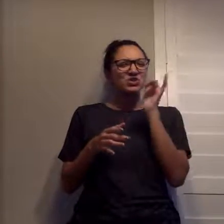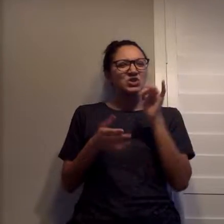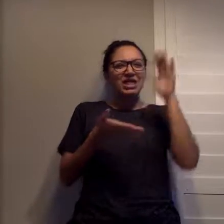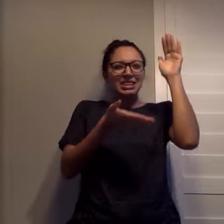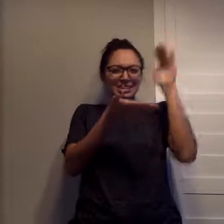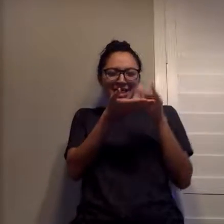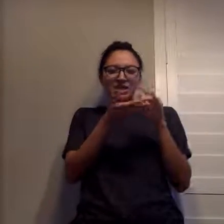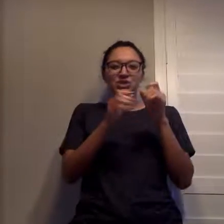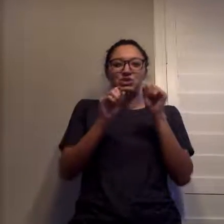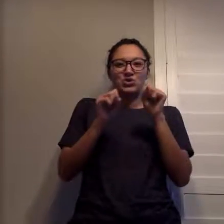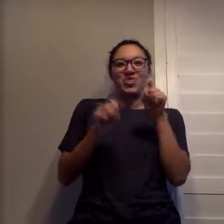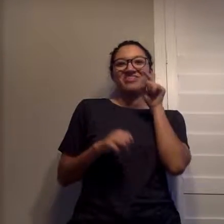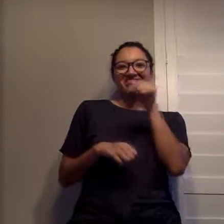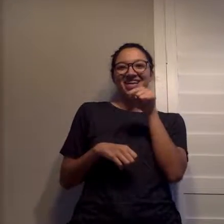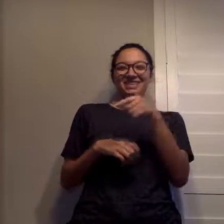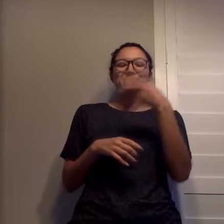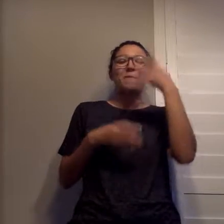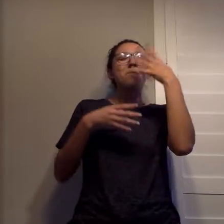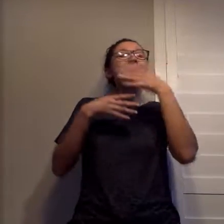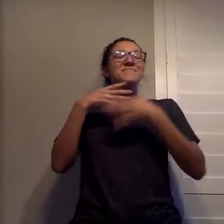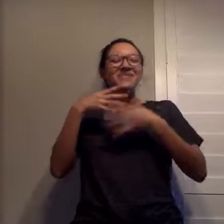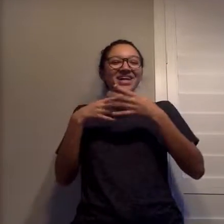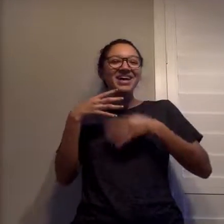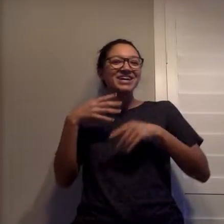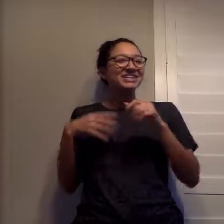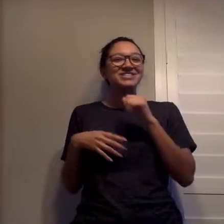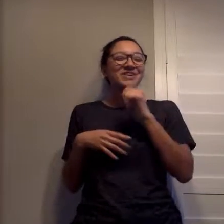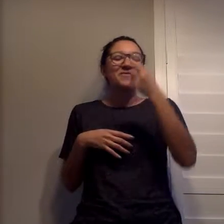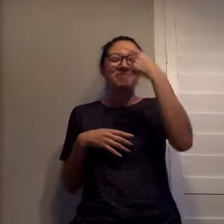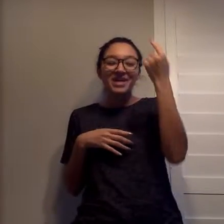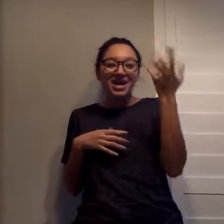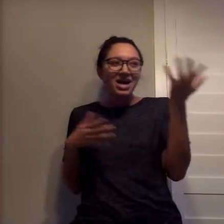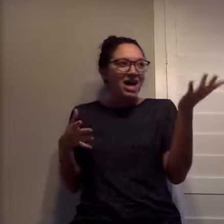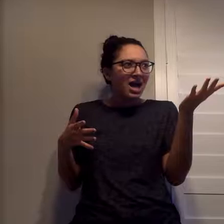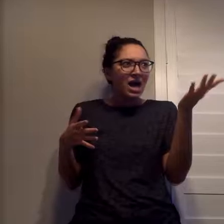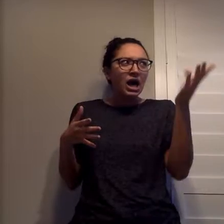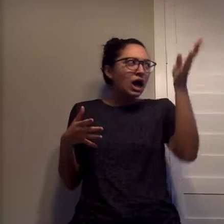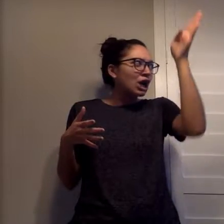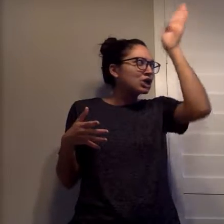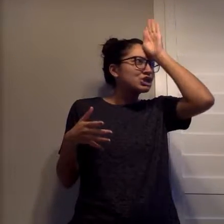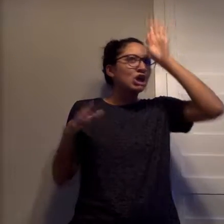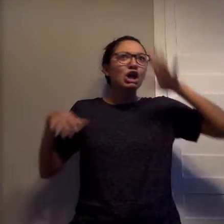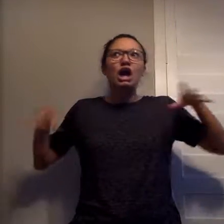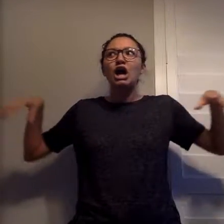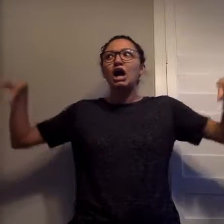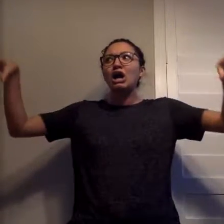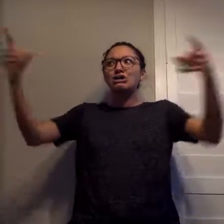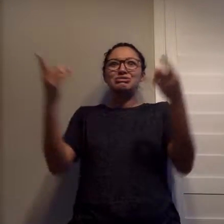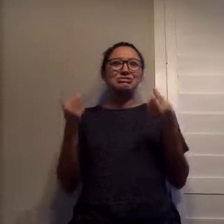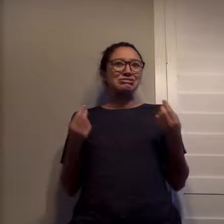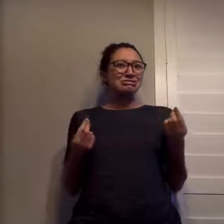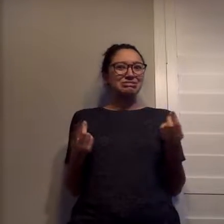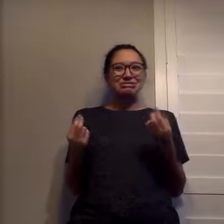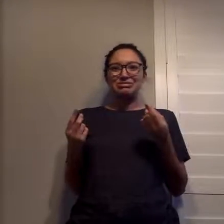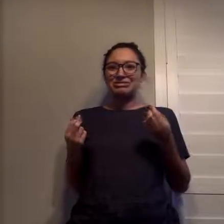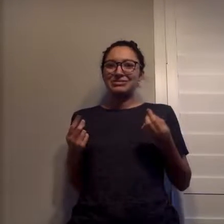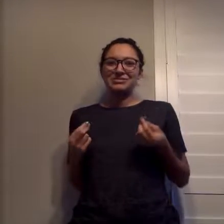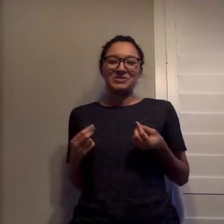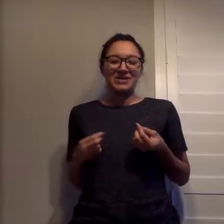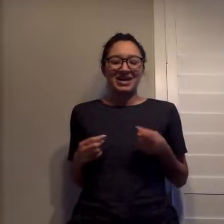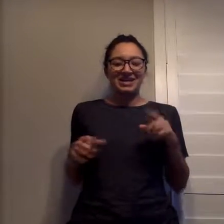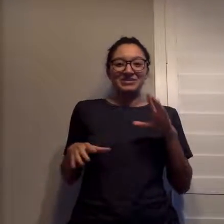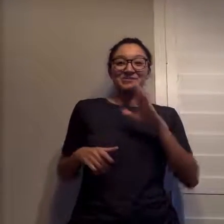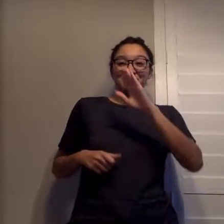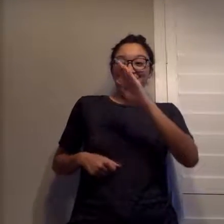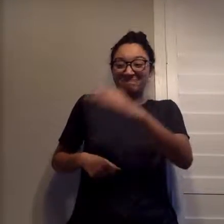And sharks. So what are you going to do? Well, I cranked my cummerbund down really hard over